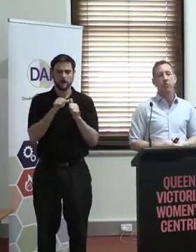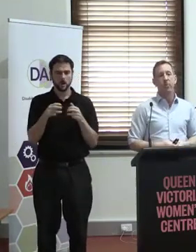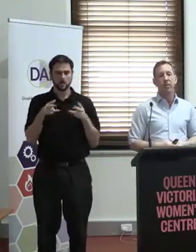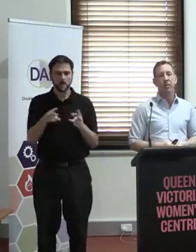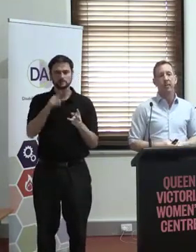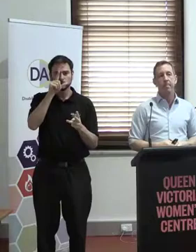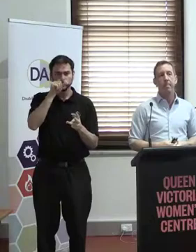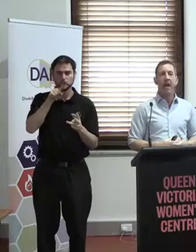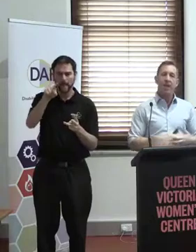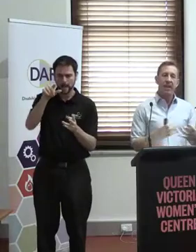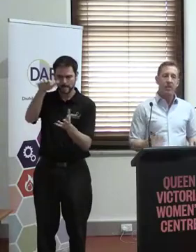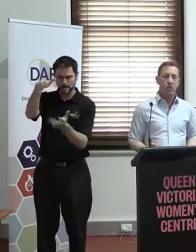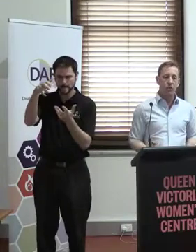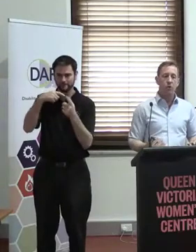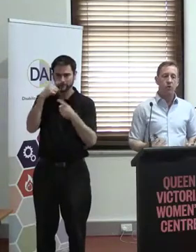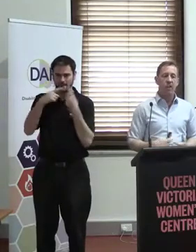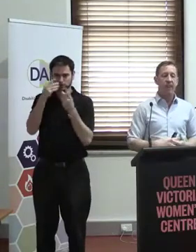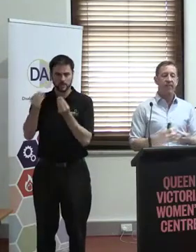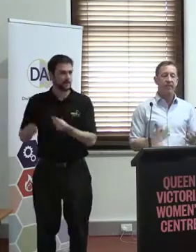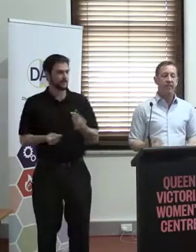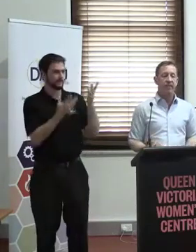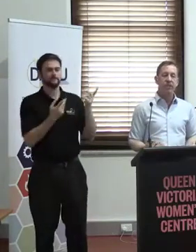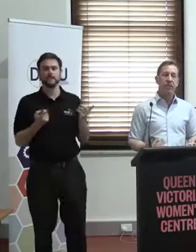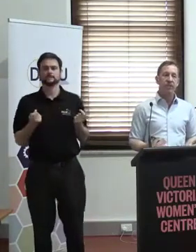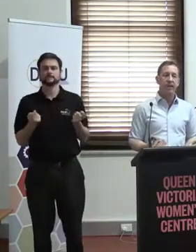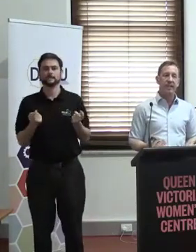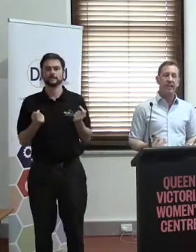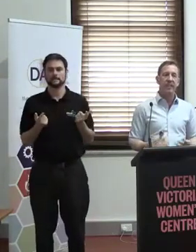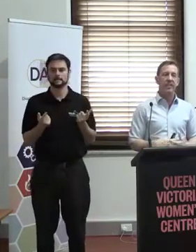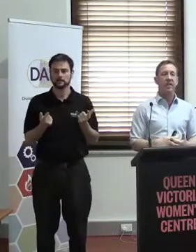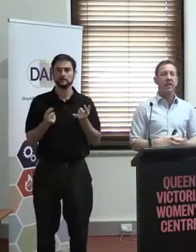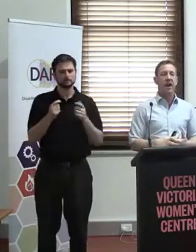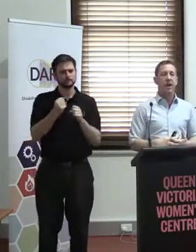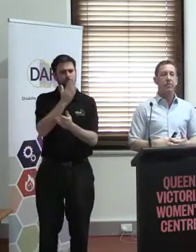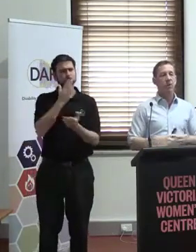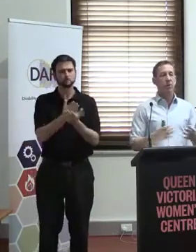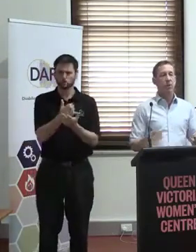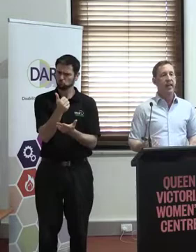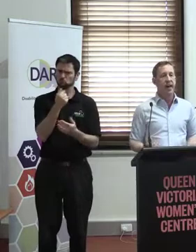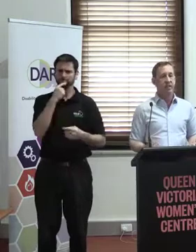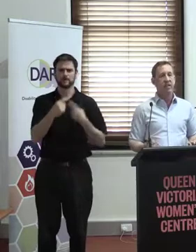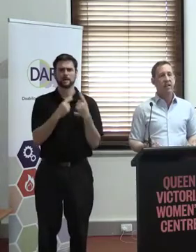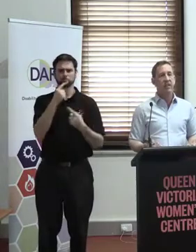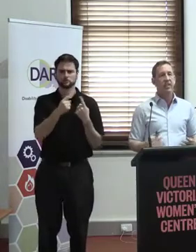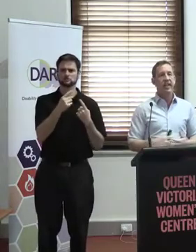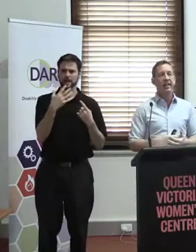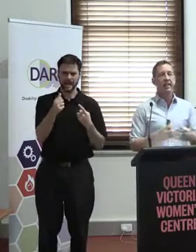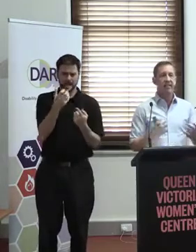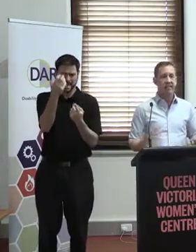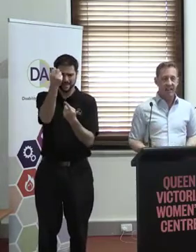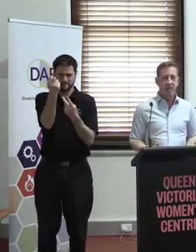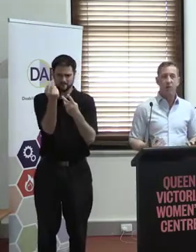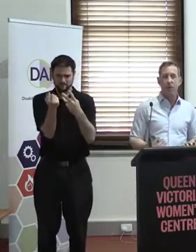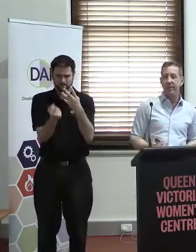you to report and makes sure that there are some checks and balances so that the